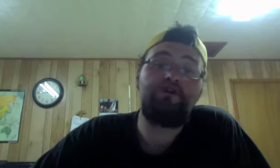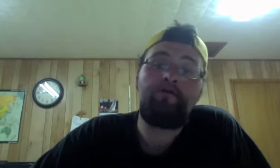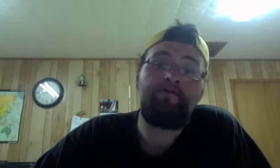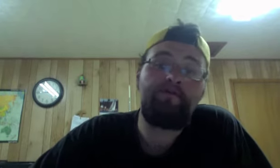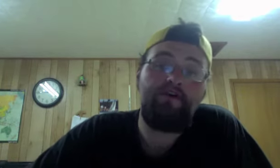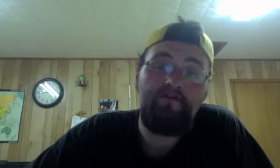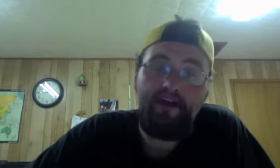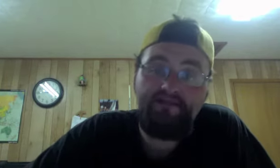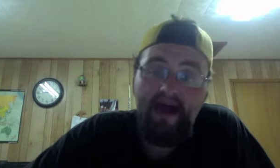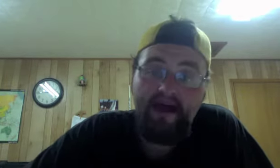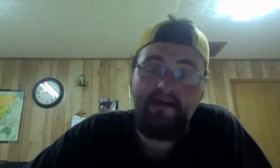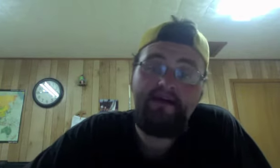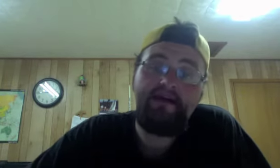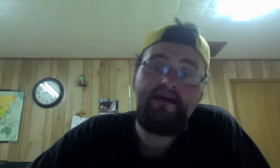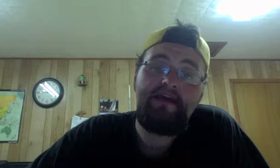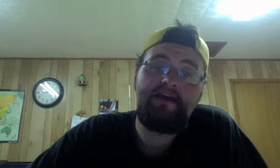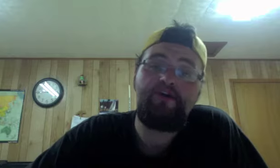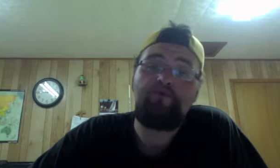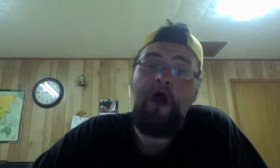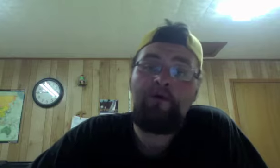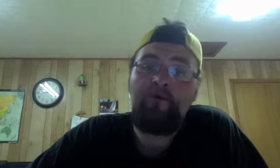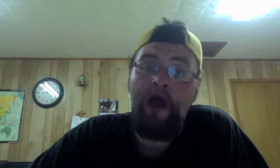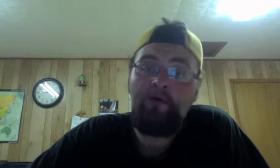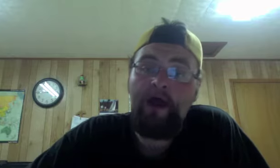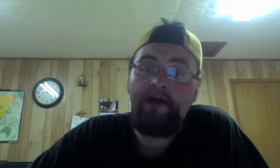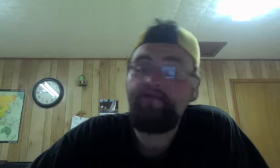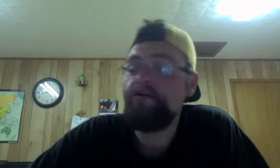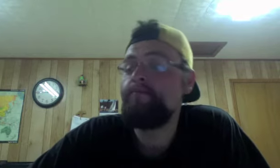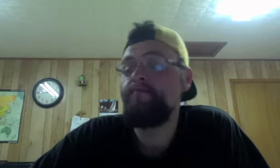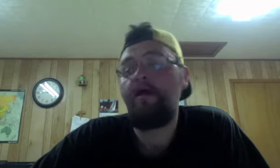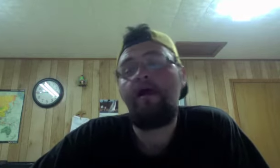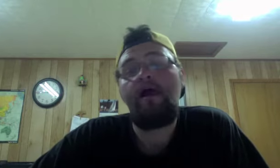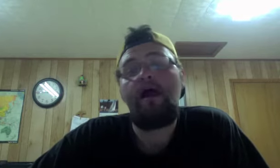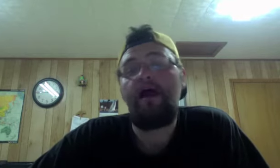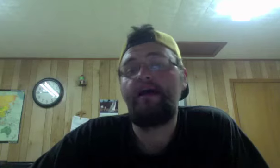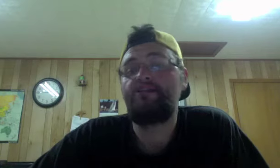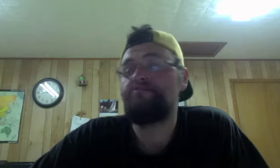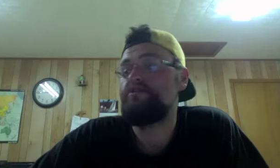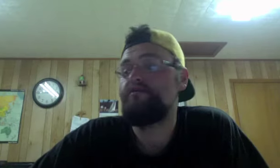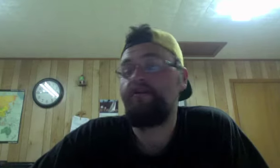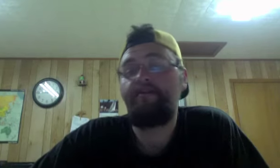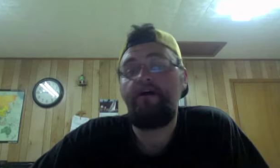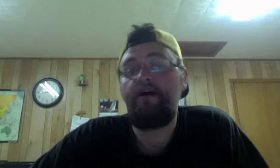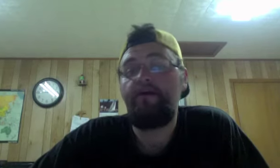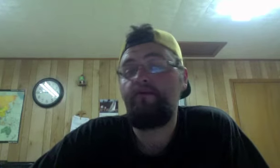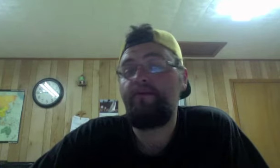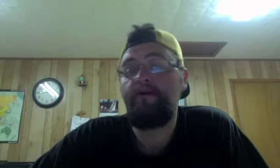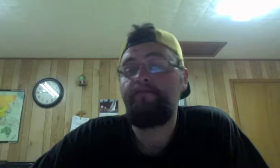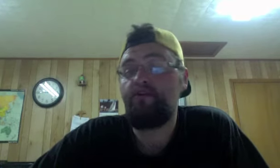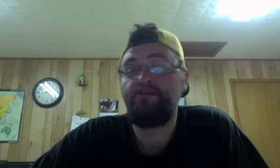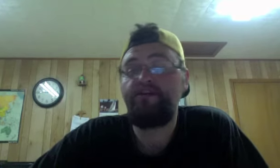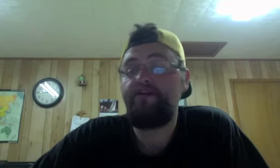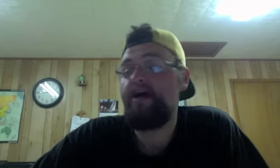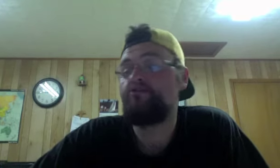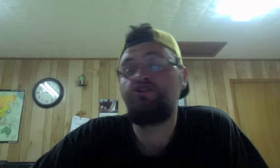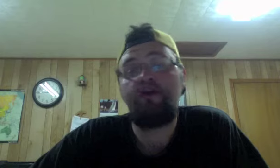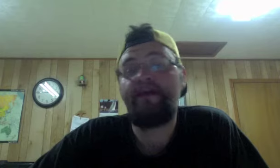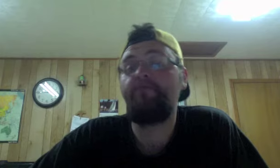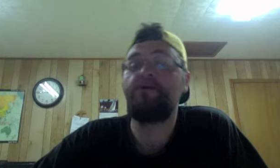for the old fans back in a rot rot Ryderville and I just believe with uh with a Burris there now he wants to